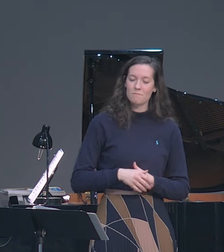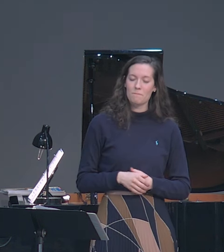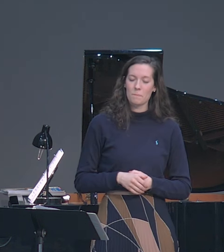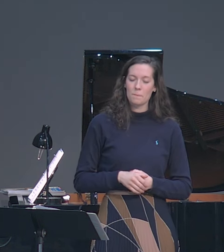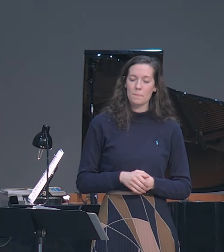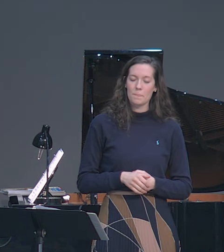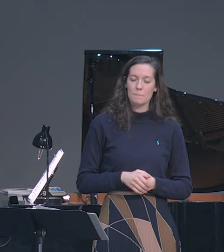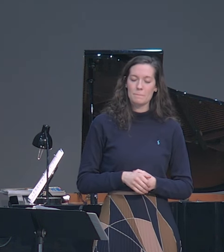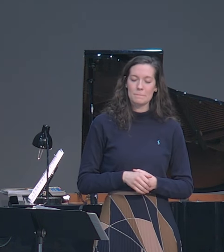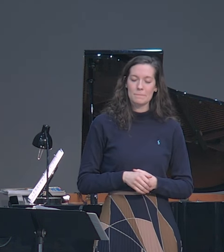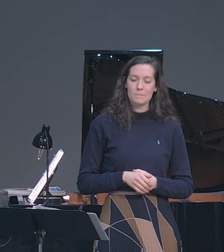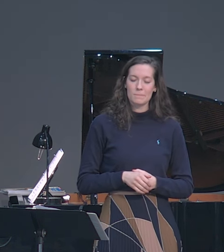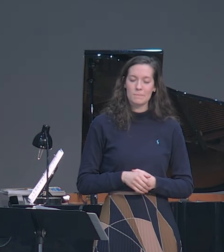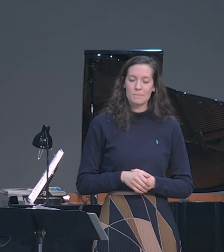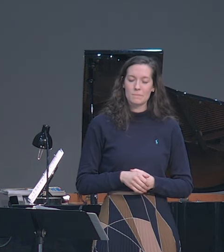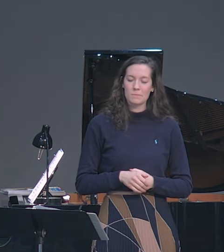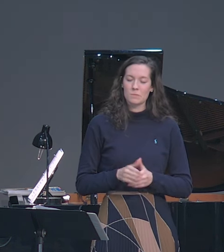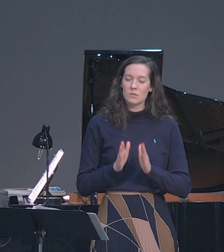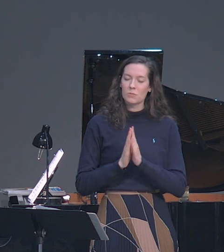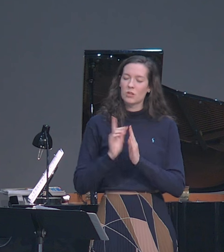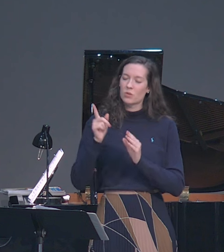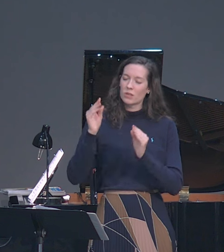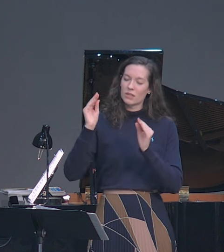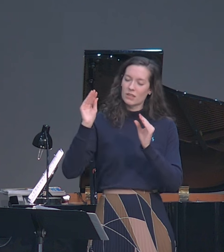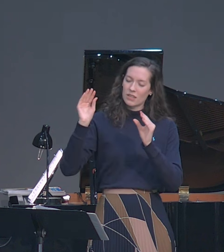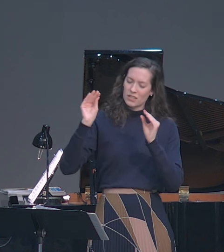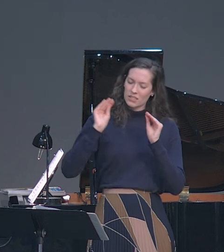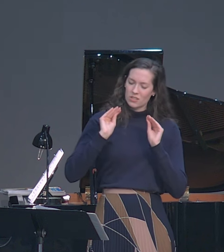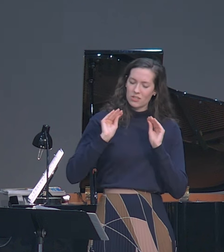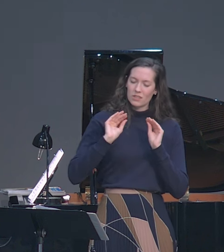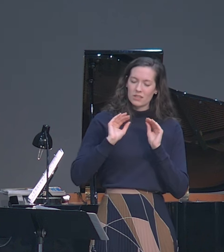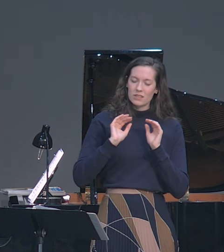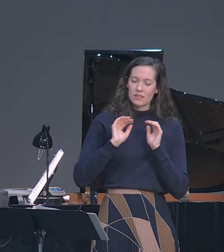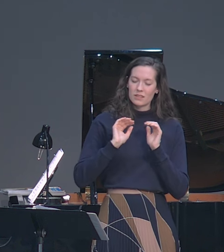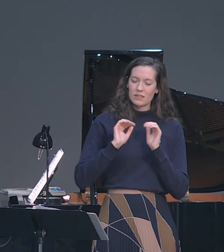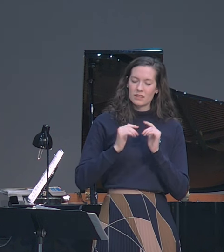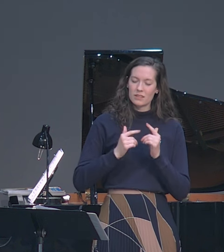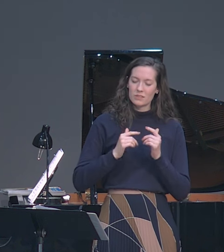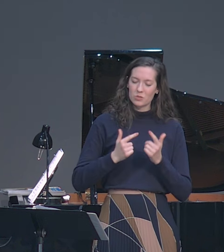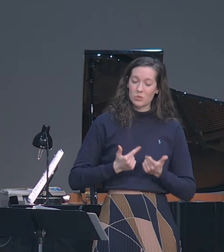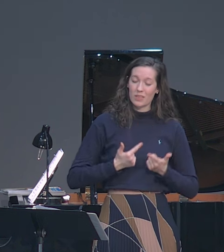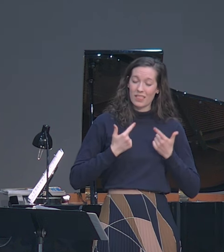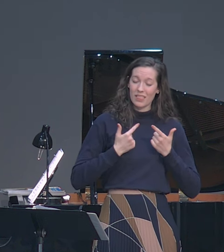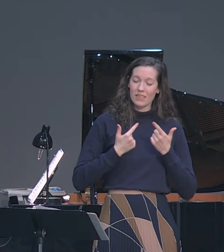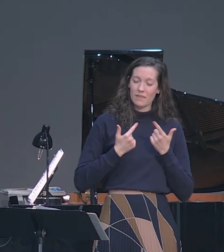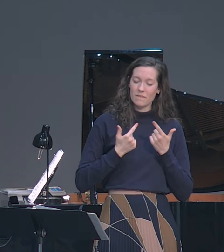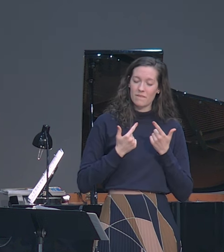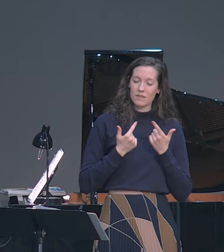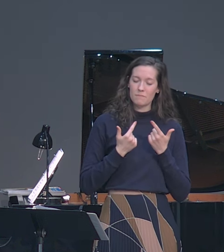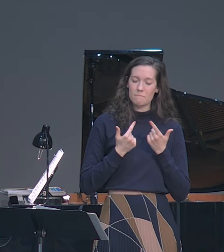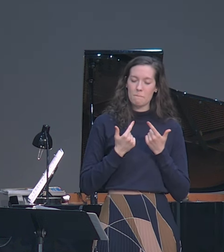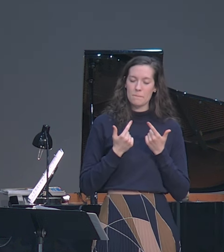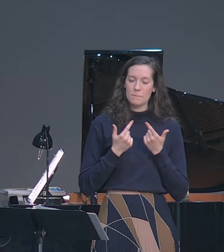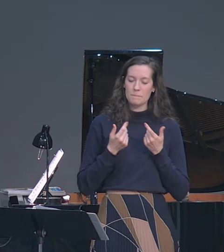us to live lives that are broken before you, just like his body was broken,